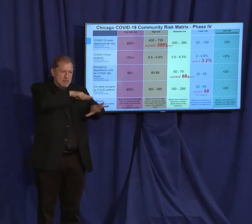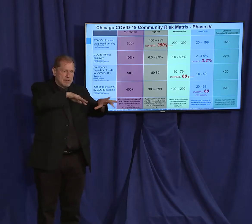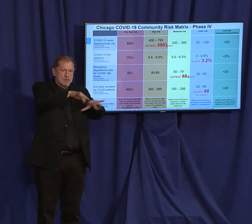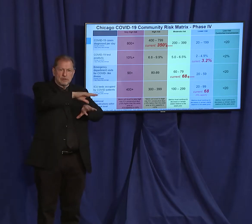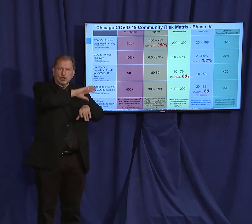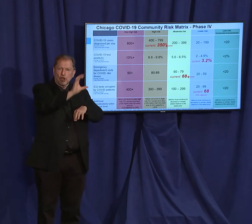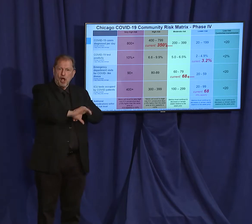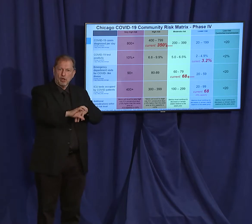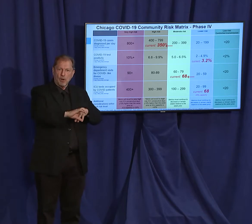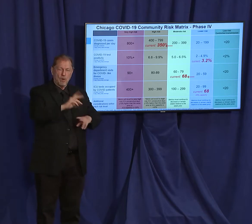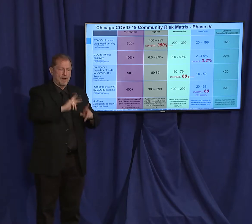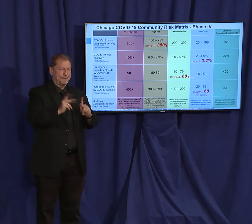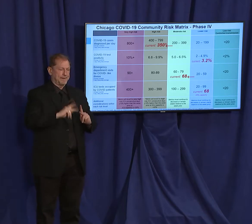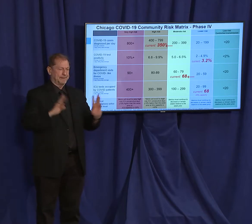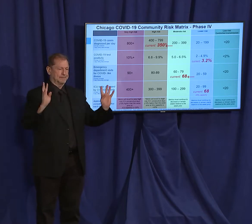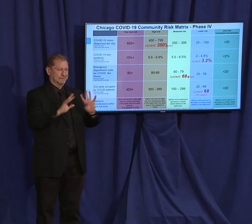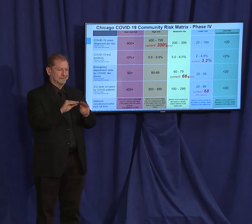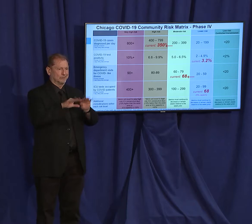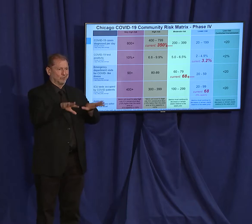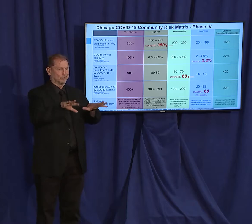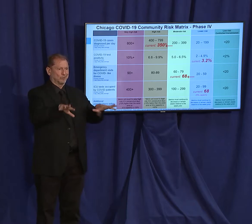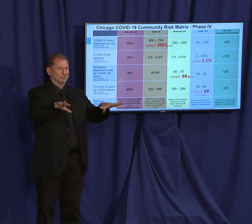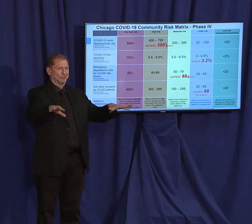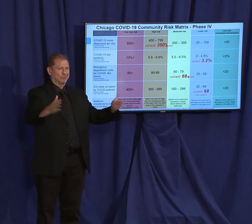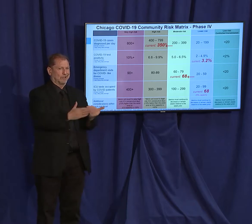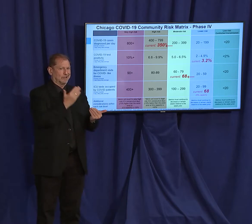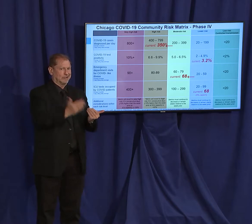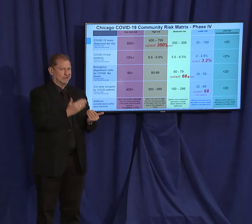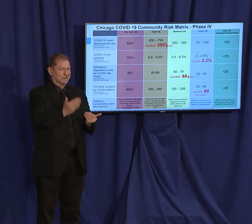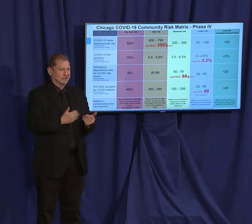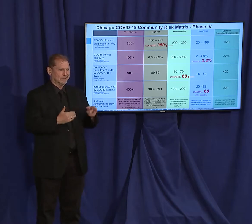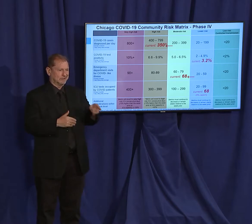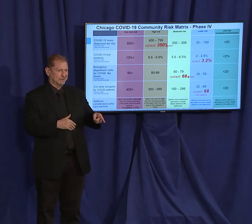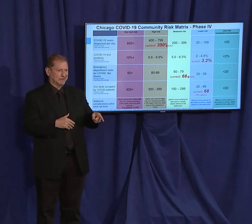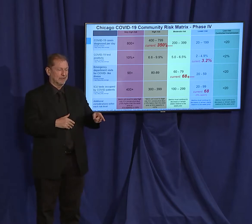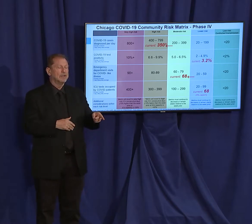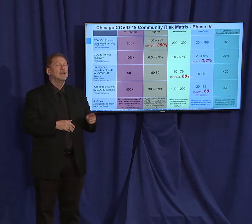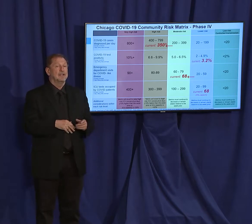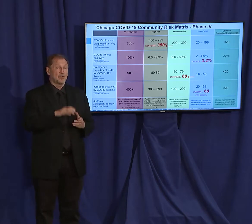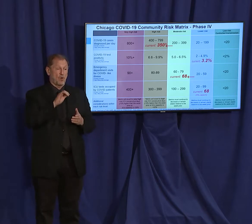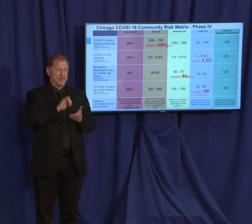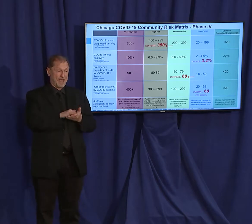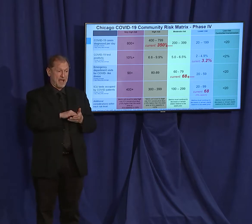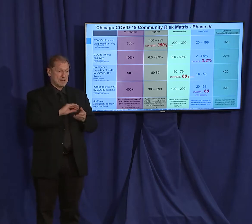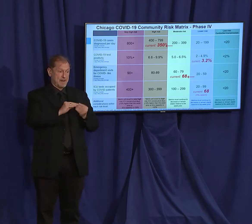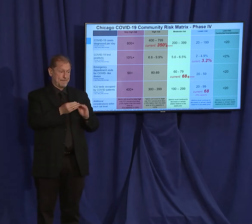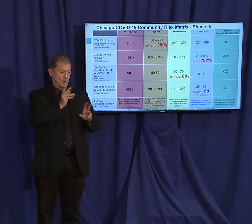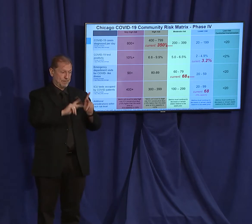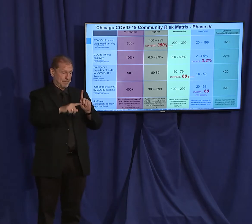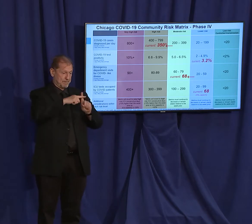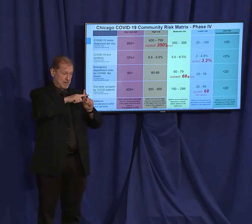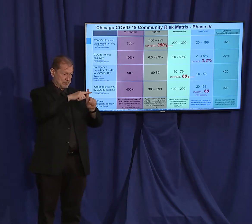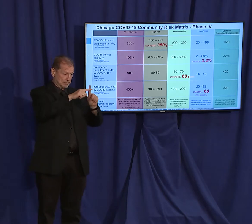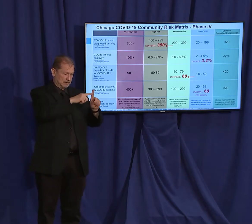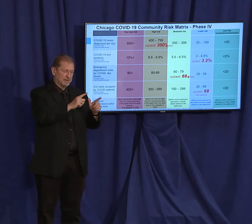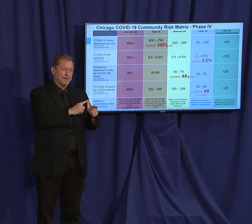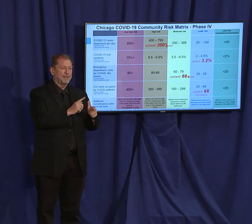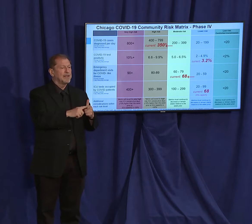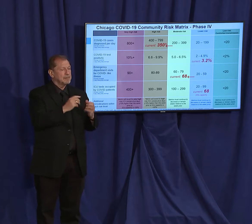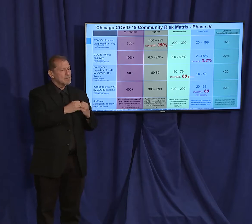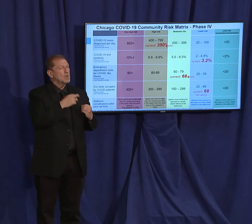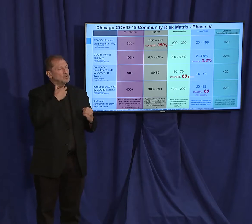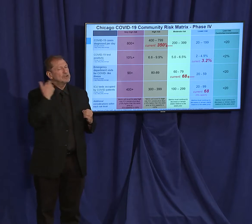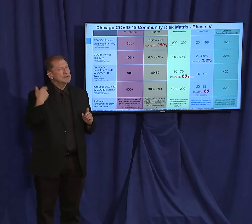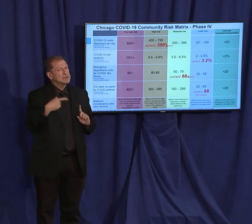gathering or getting together or taking off masks, as that number goes up, the chance for spread goes higher. And you